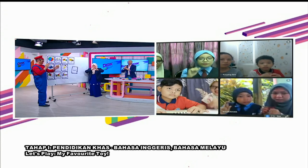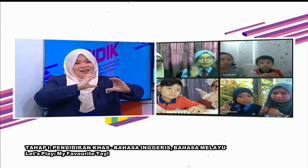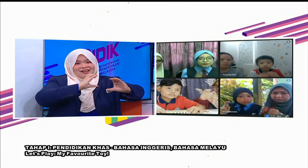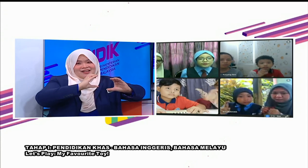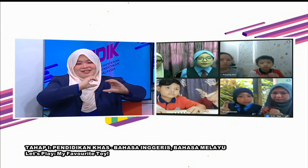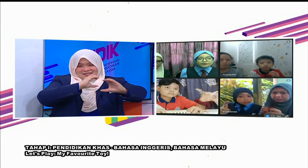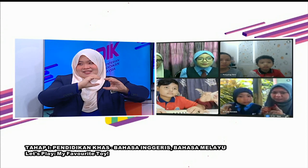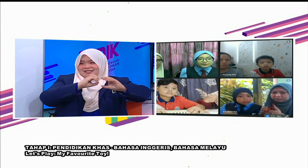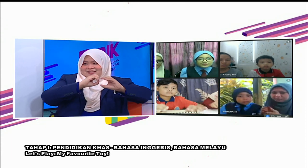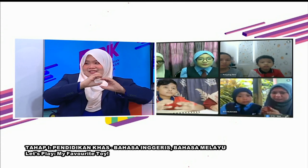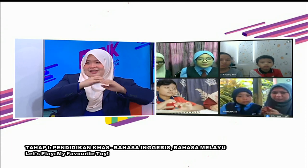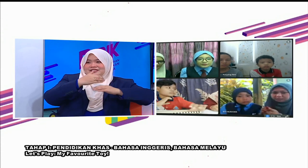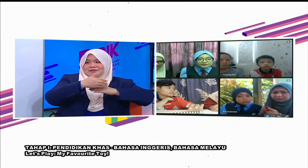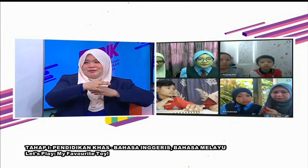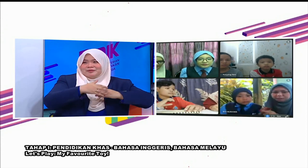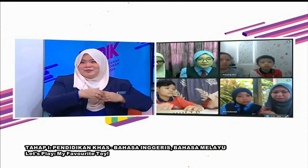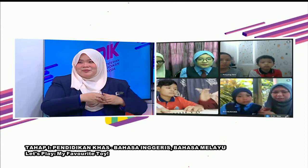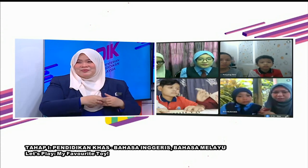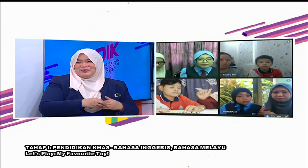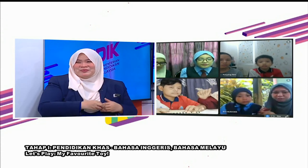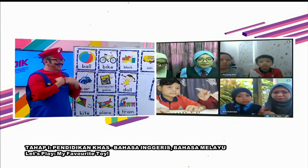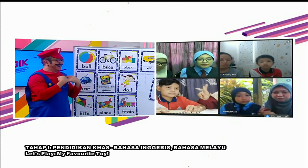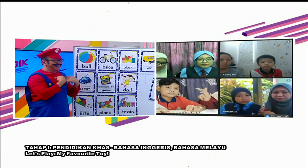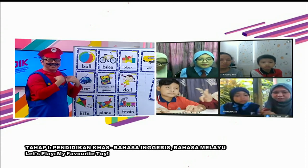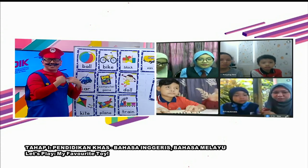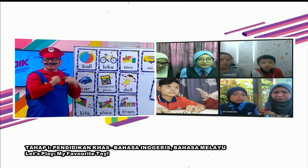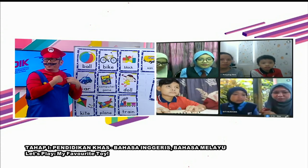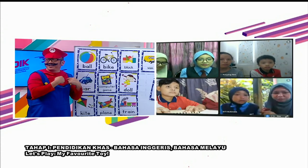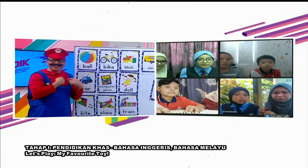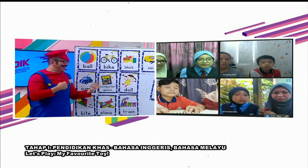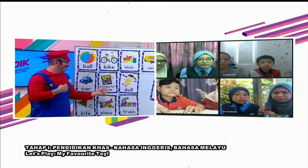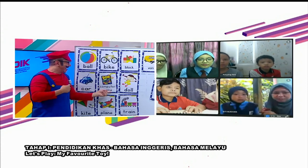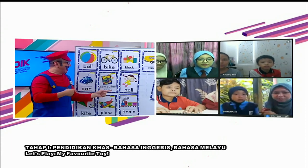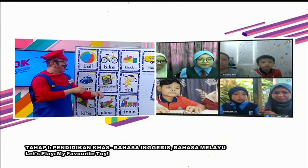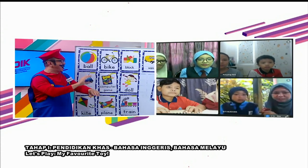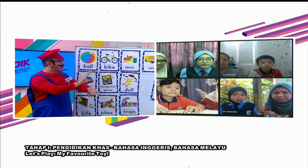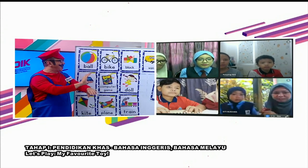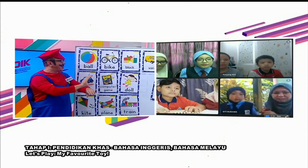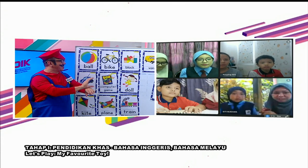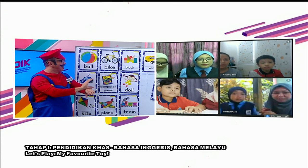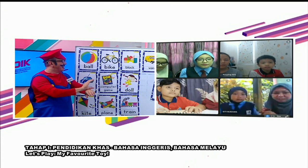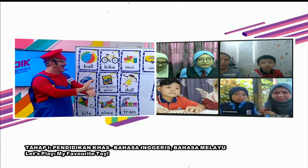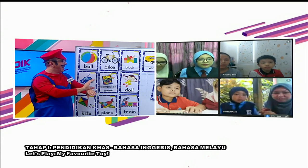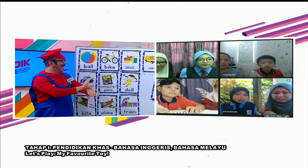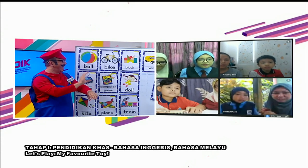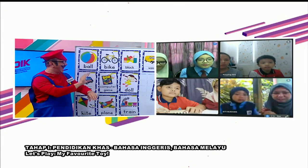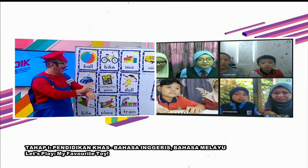Car. Yes. Okay. Next. It's me. Okay. It's me. After you, me,